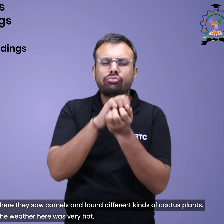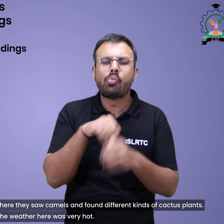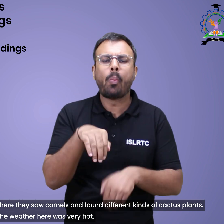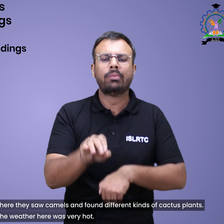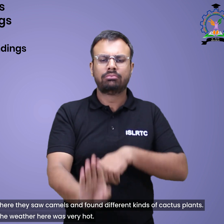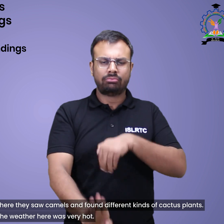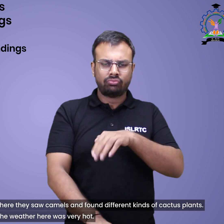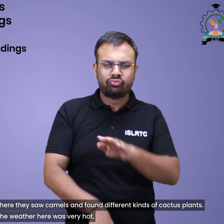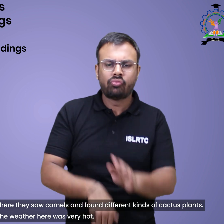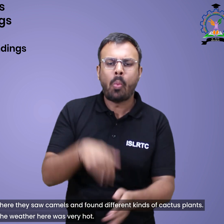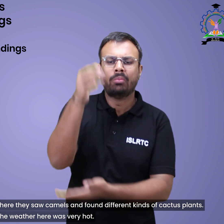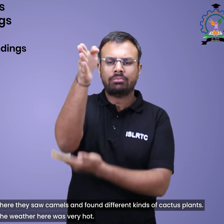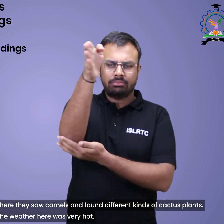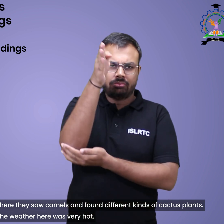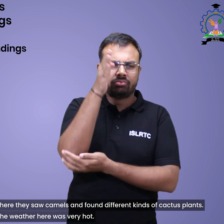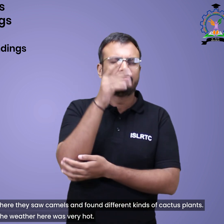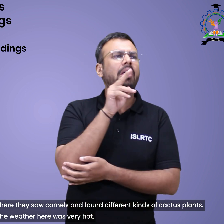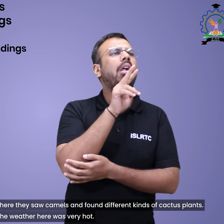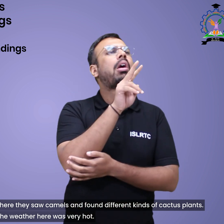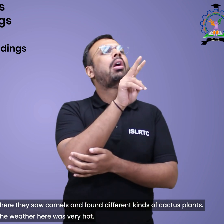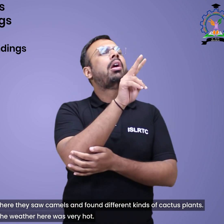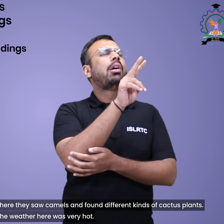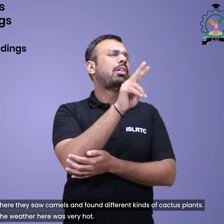weather here was very hot.